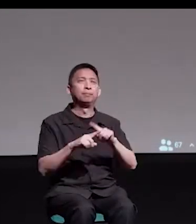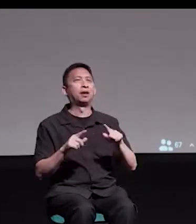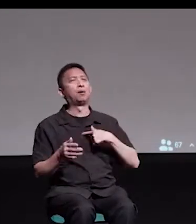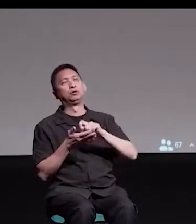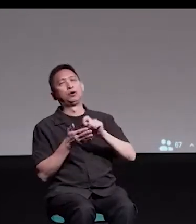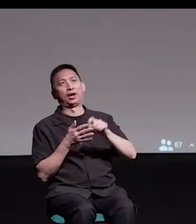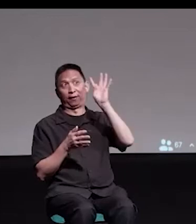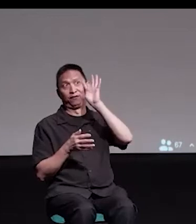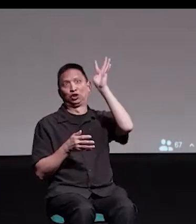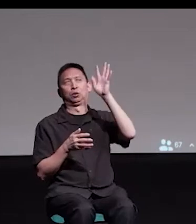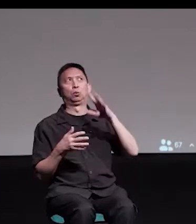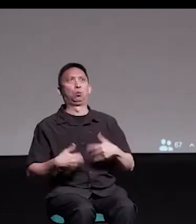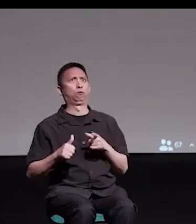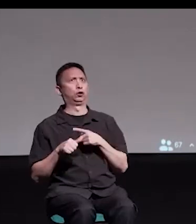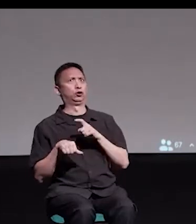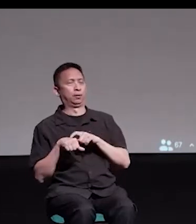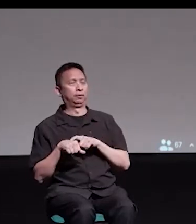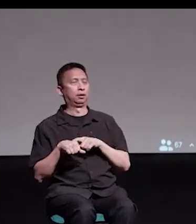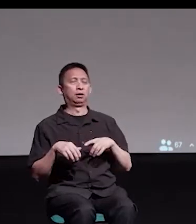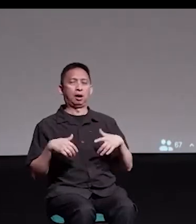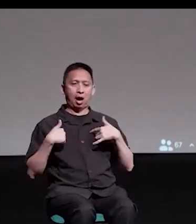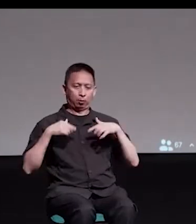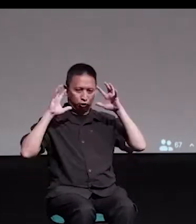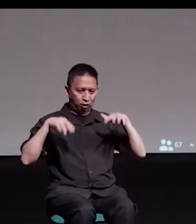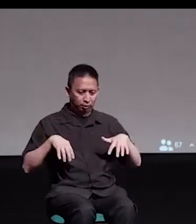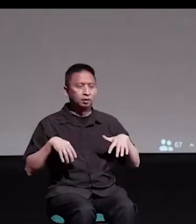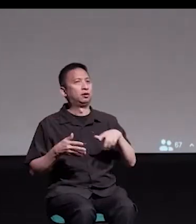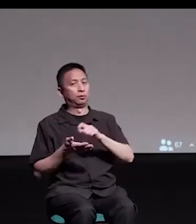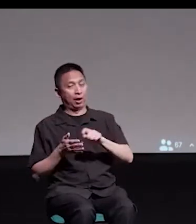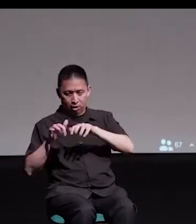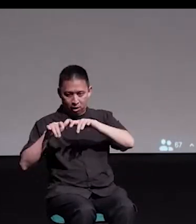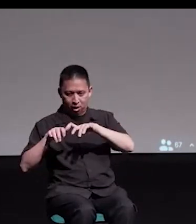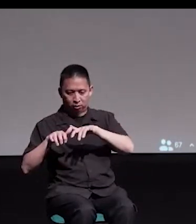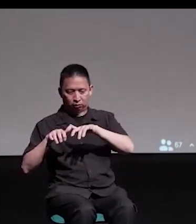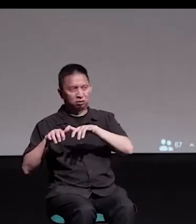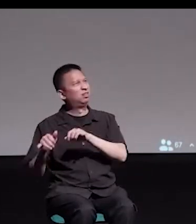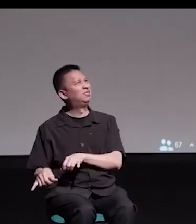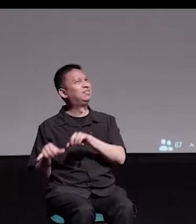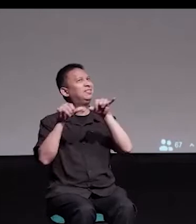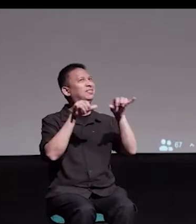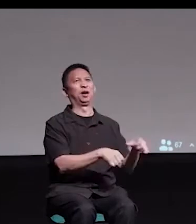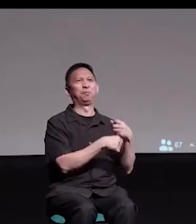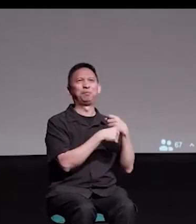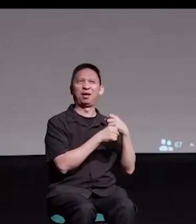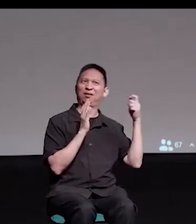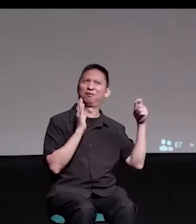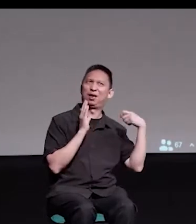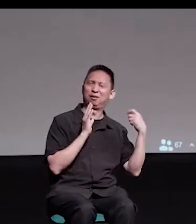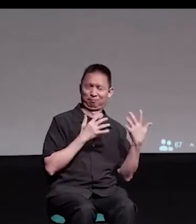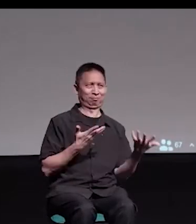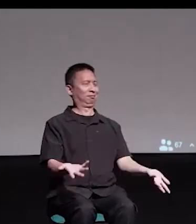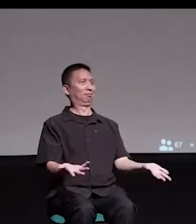fiction novel, which I've never done before. And I was like shocked at how the process is so similar to what I had been doing for